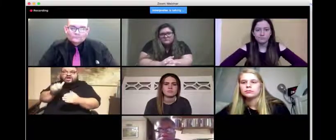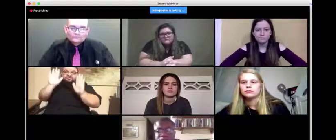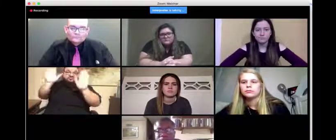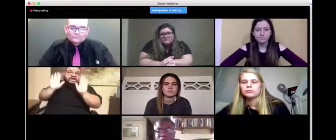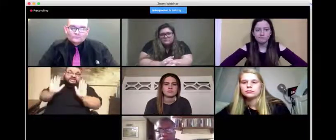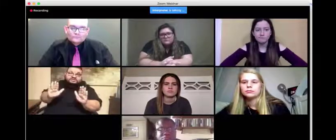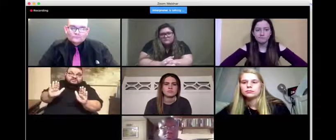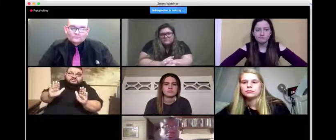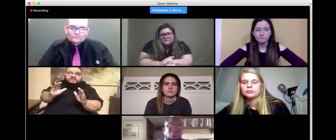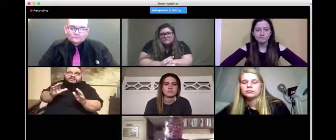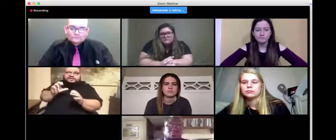kind of,